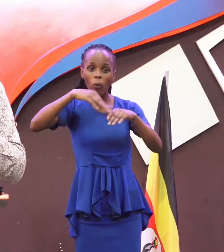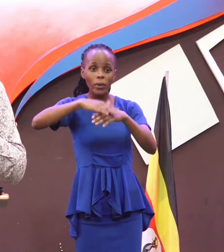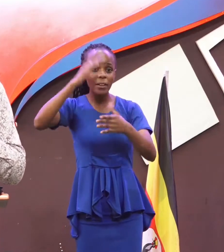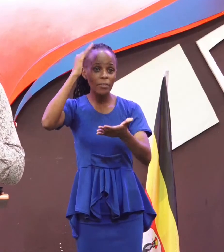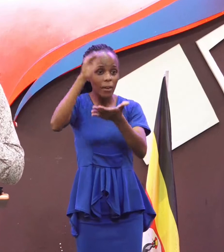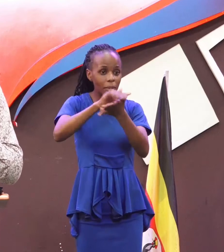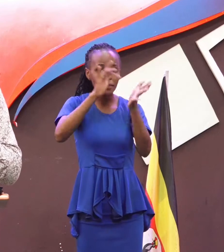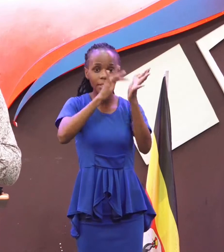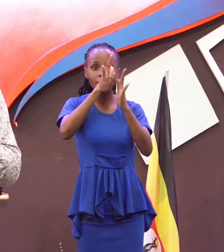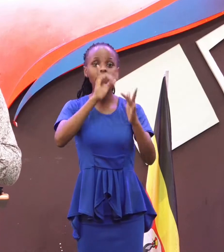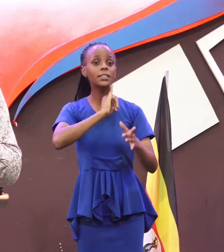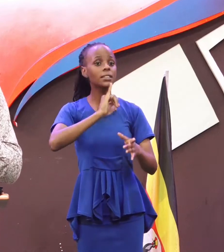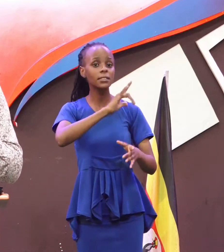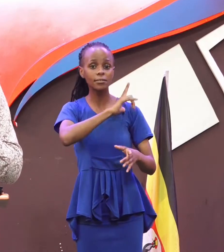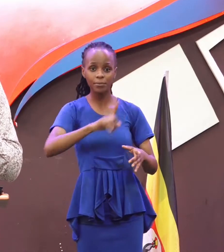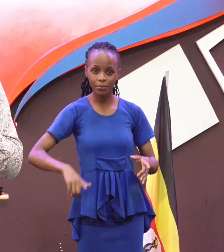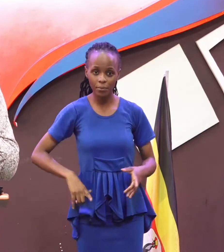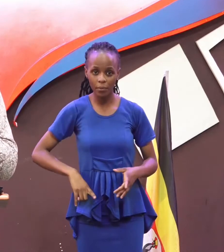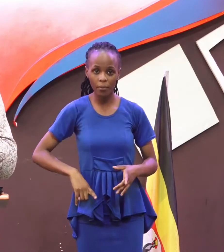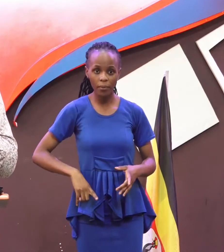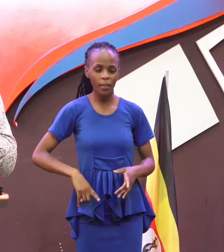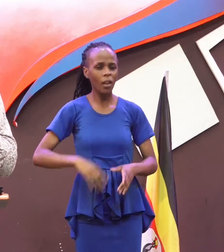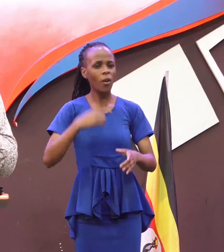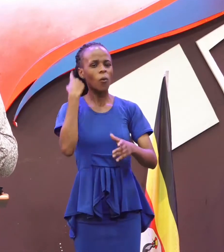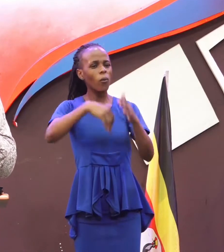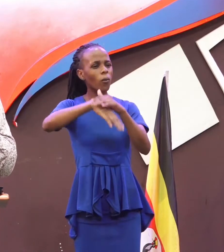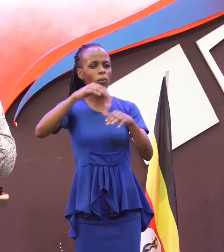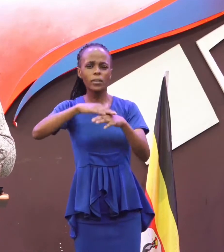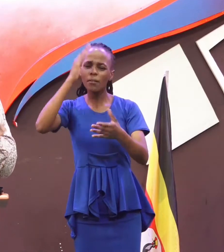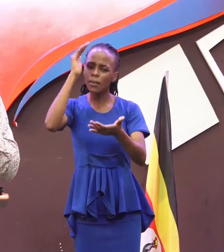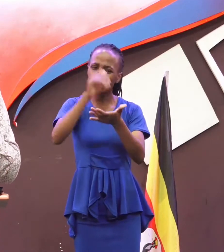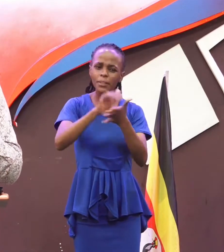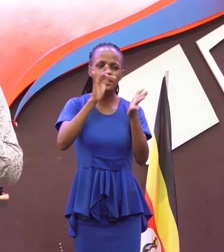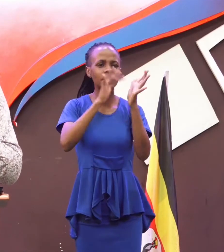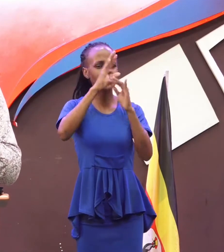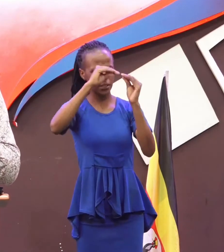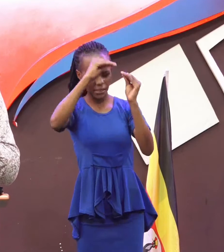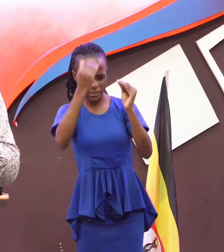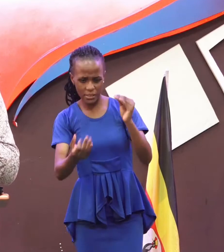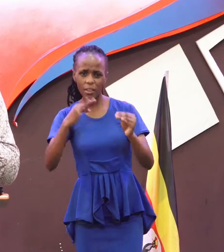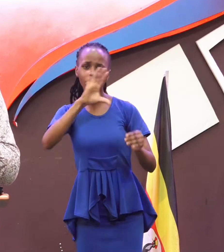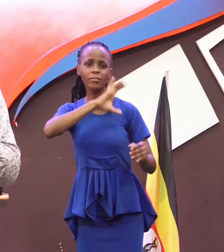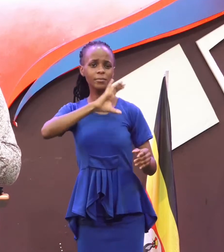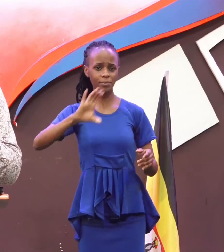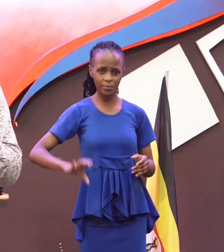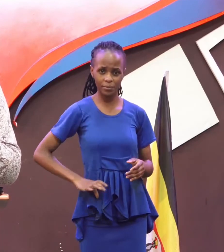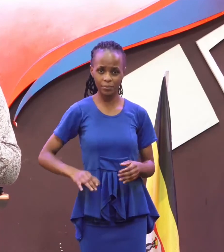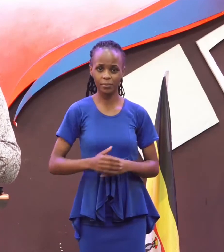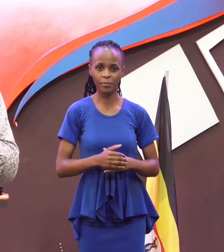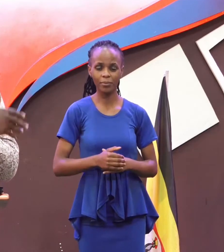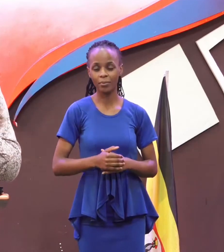That whoever does not believe that Jesus Christ is the Lord, whoever does not believe that Christ is the Son of the